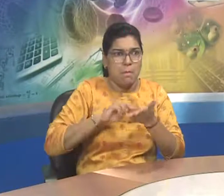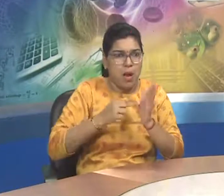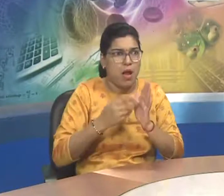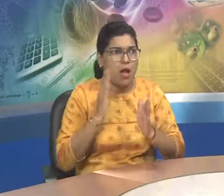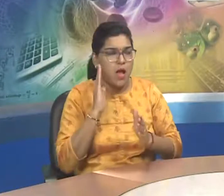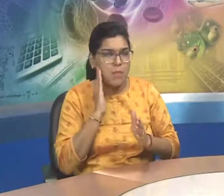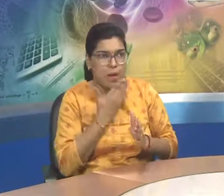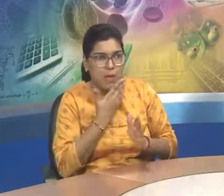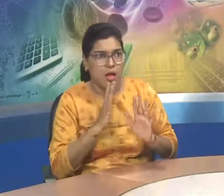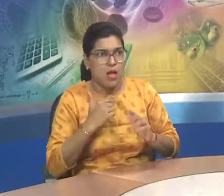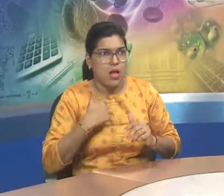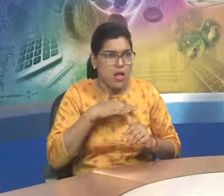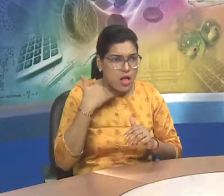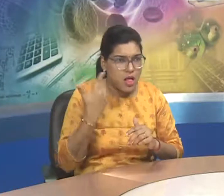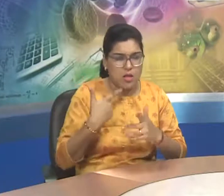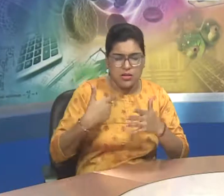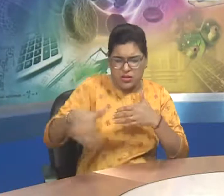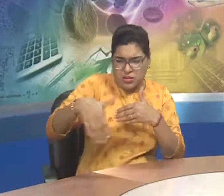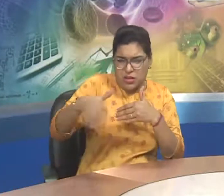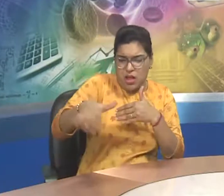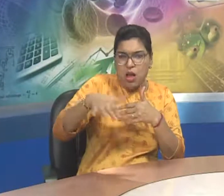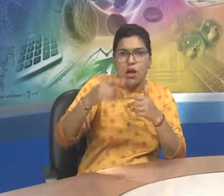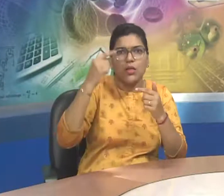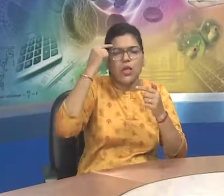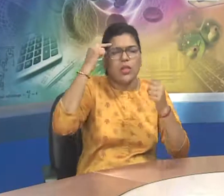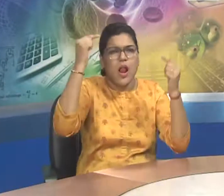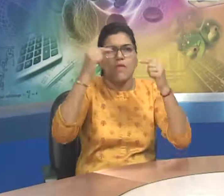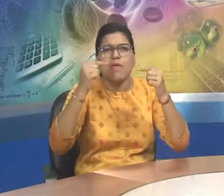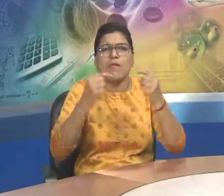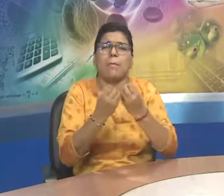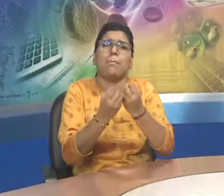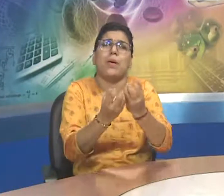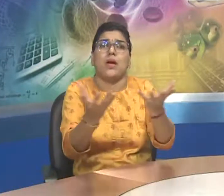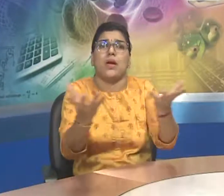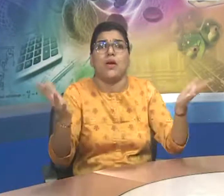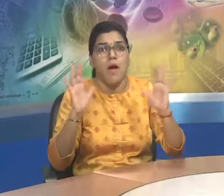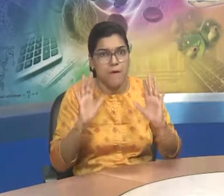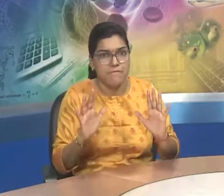UNESCO believes that by